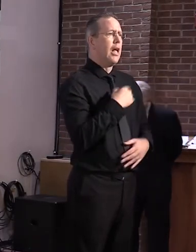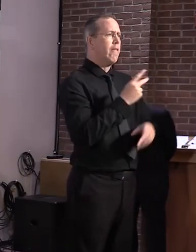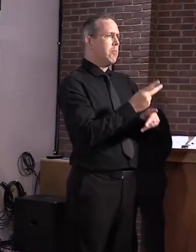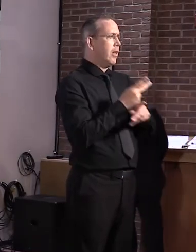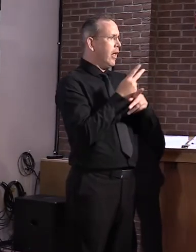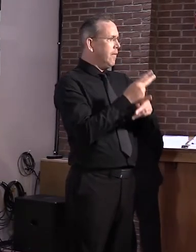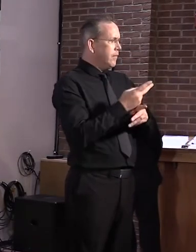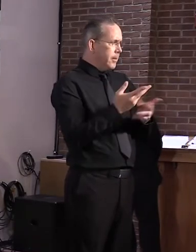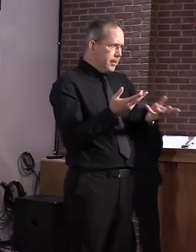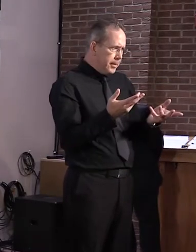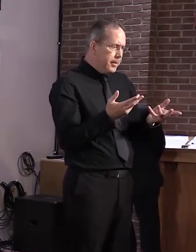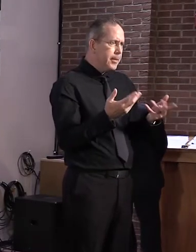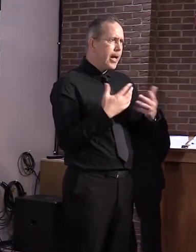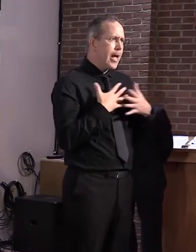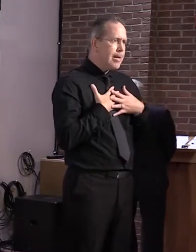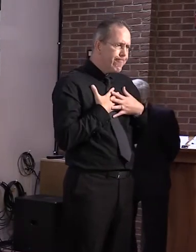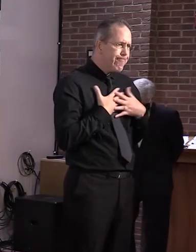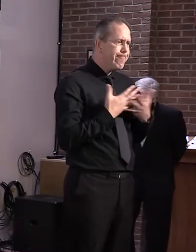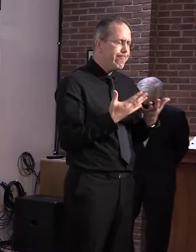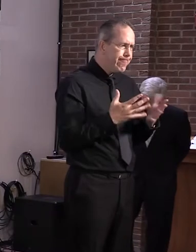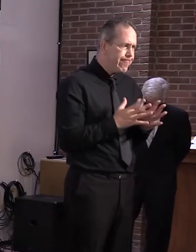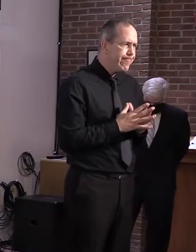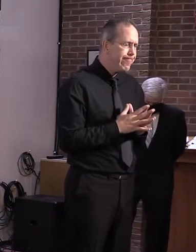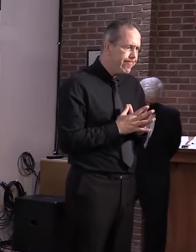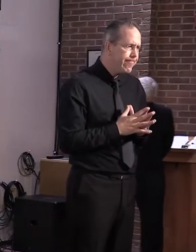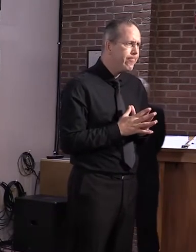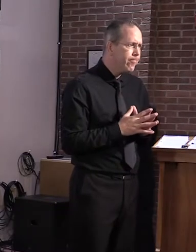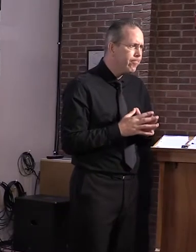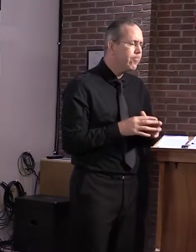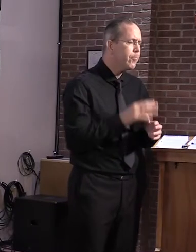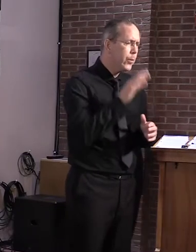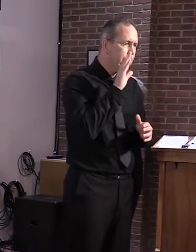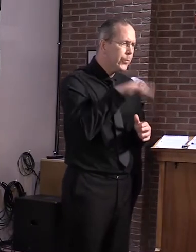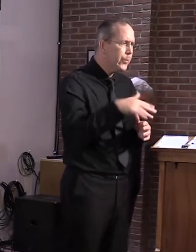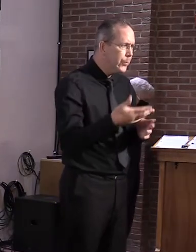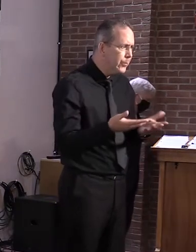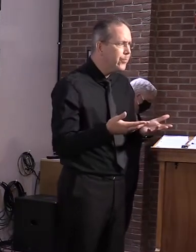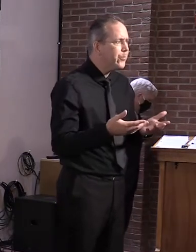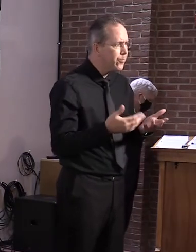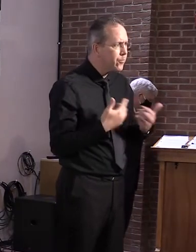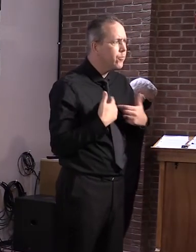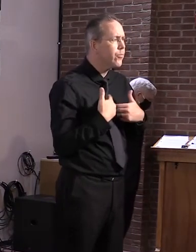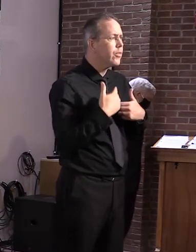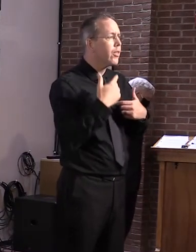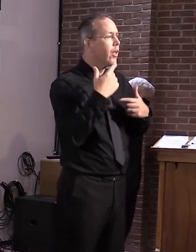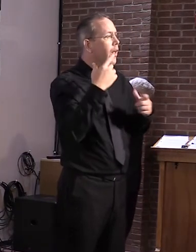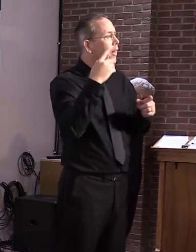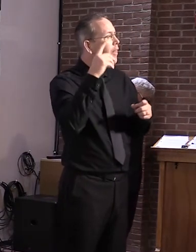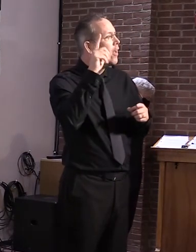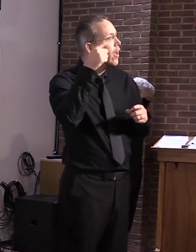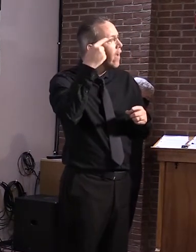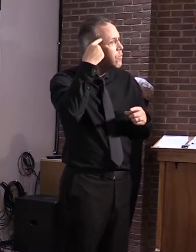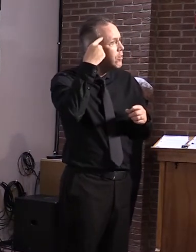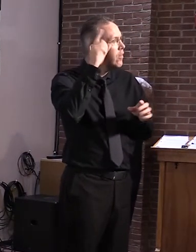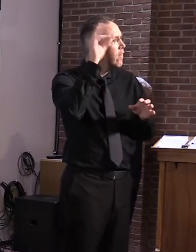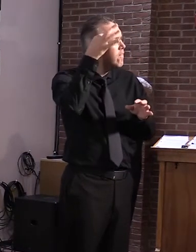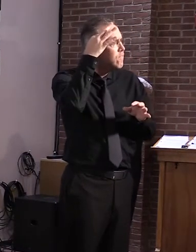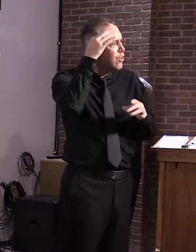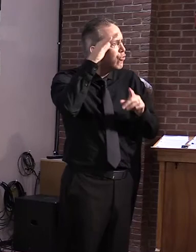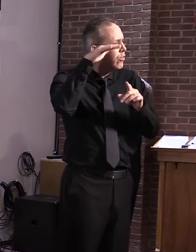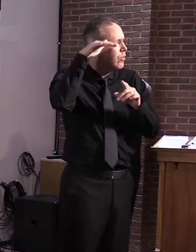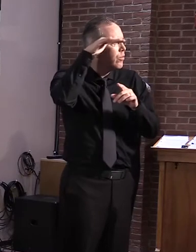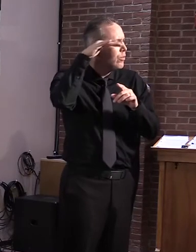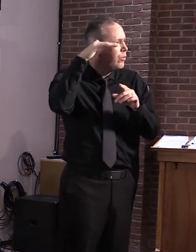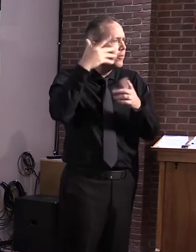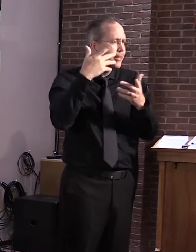about this, because some of the directions in which that are driving this can have unintended